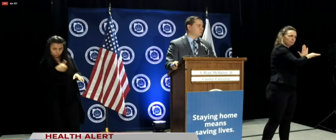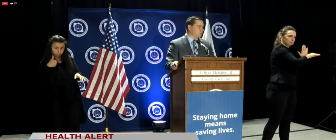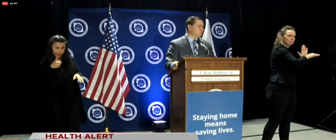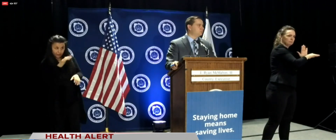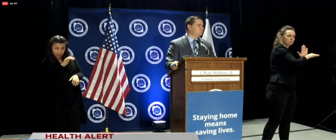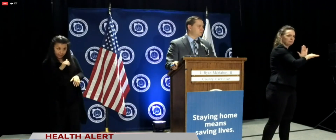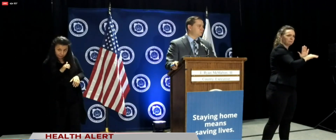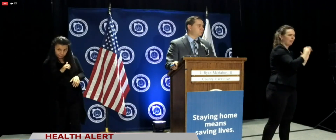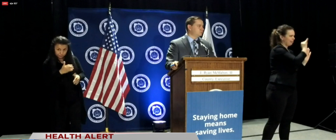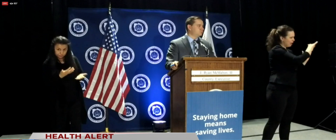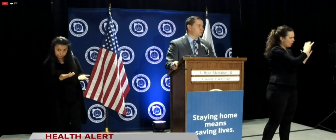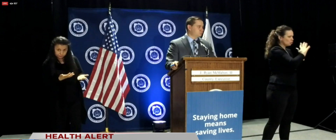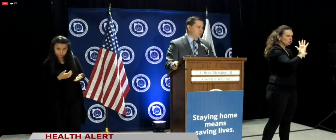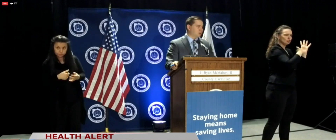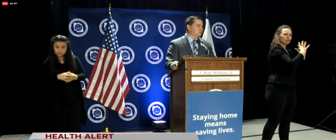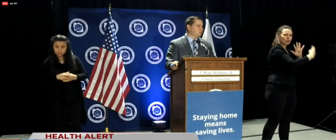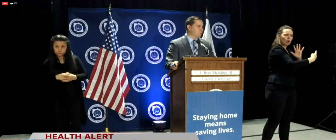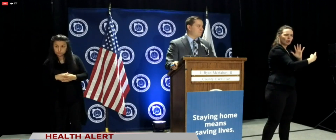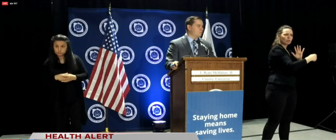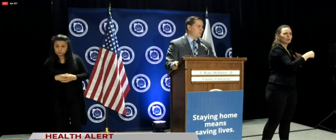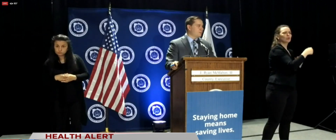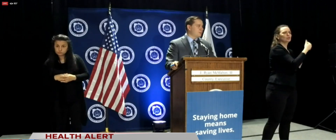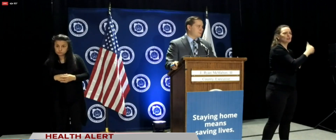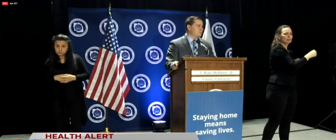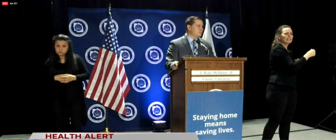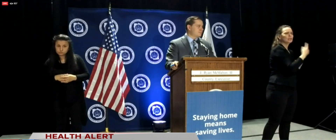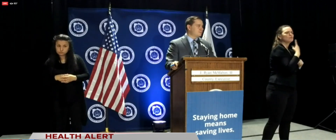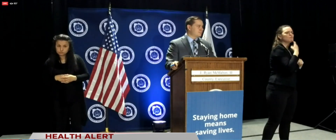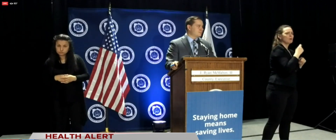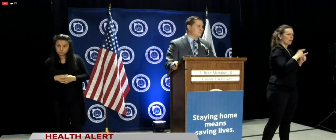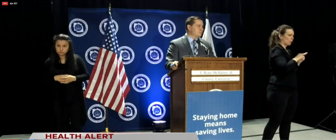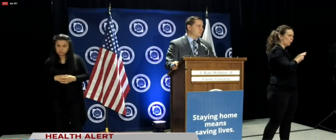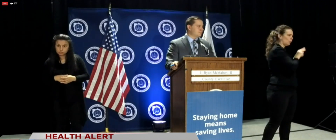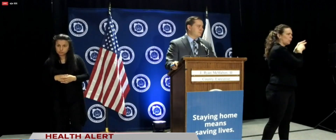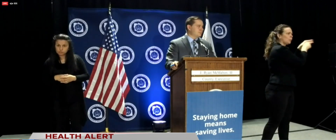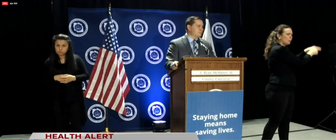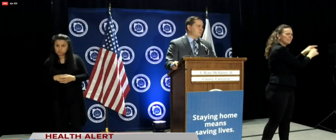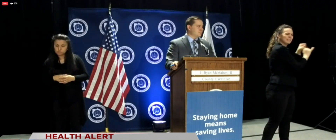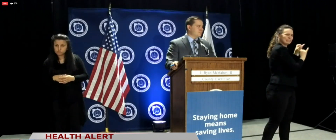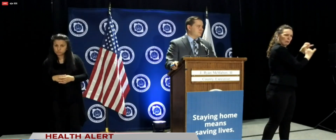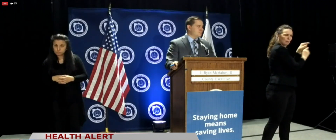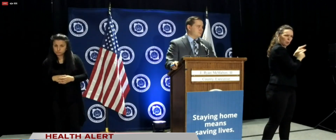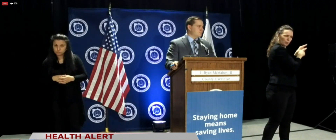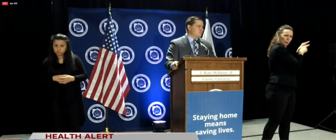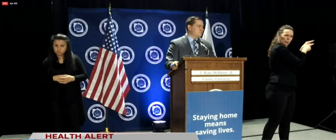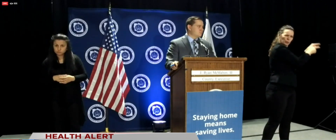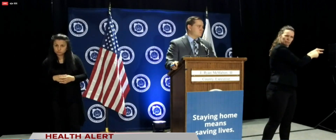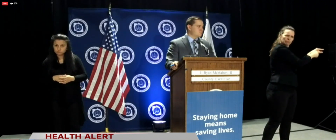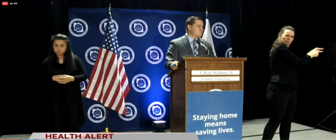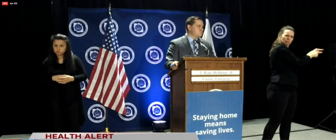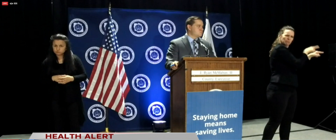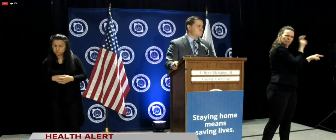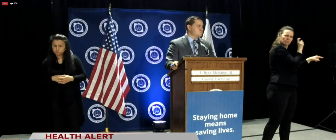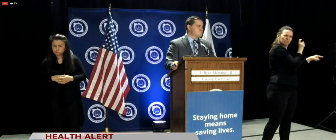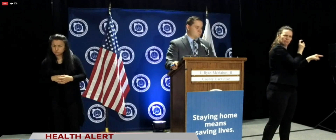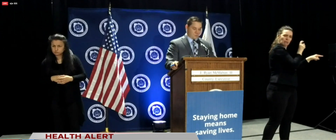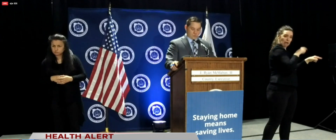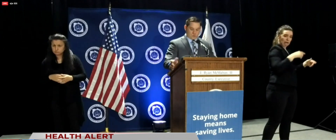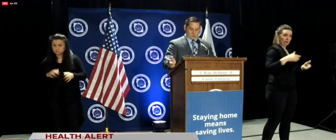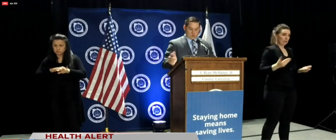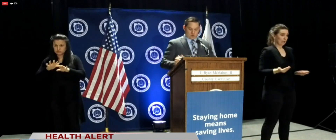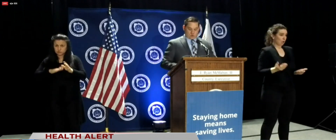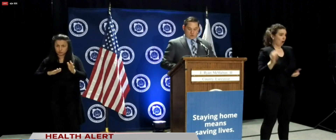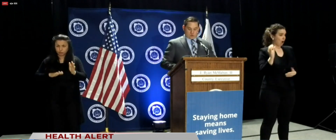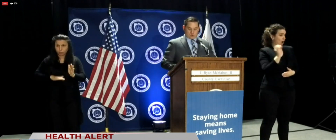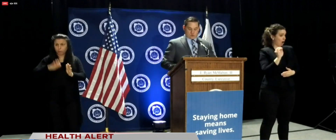Yes. Which is a scary Yes. trajectory, right? So we are not seeing a flattening. And in fact, we're